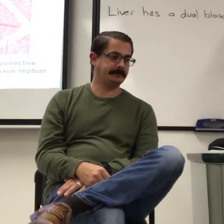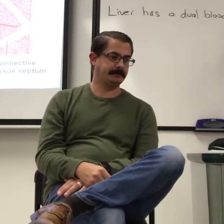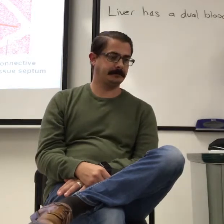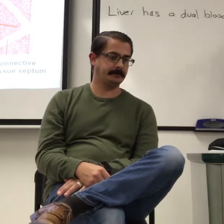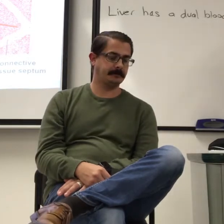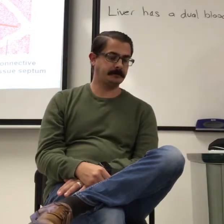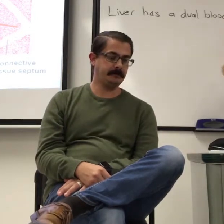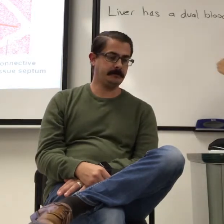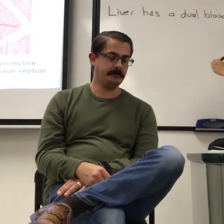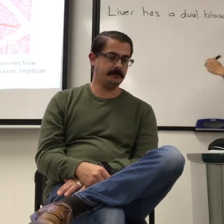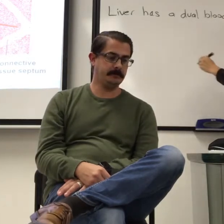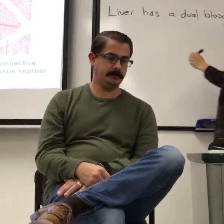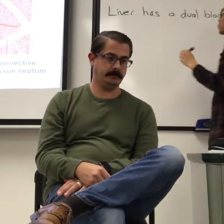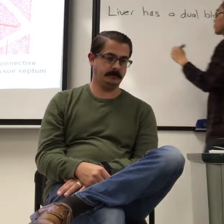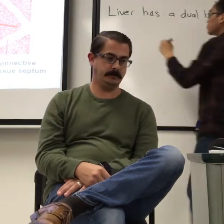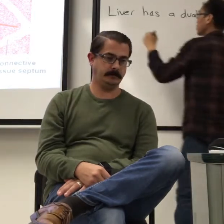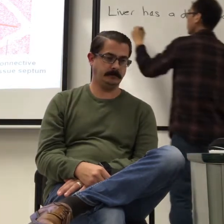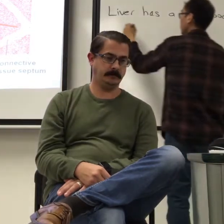That is,